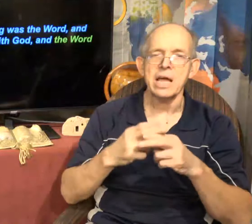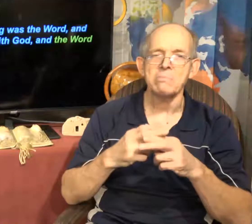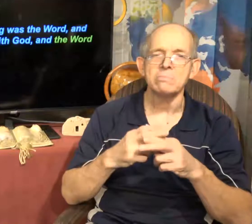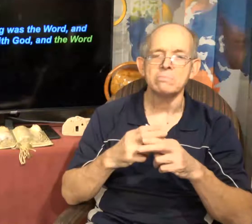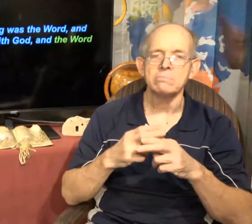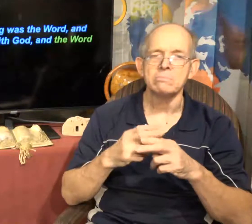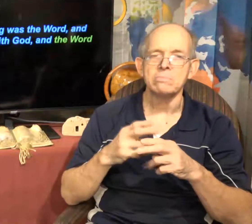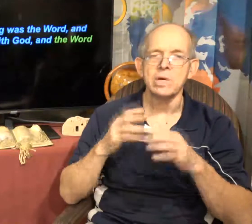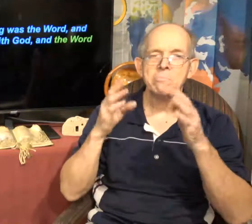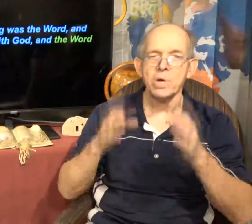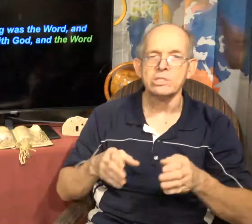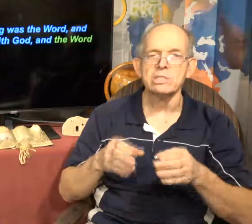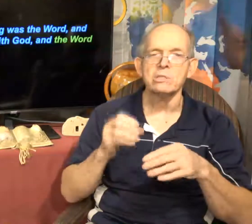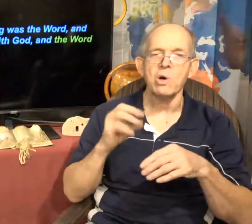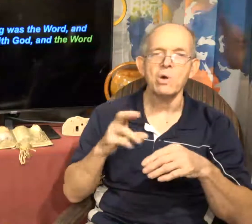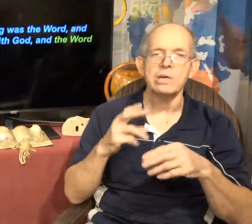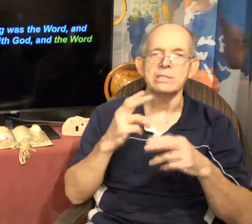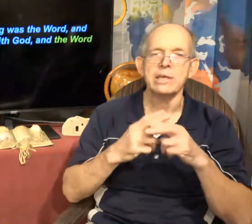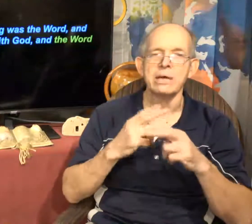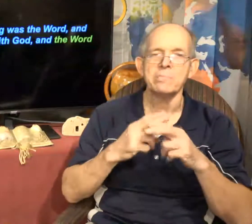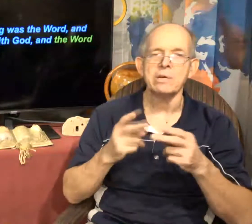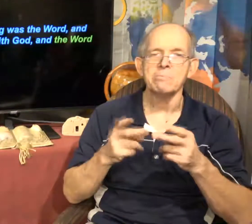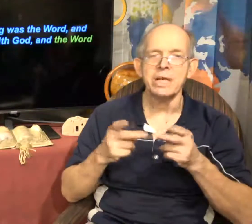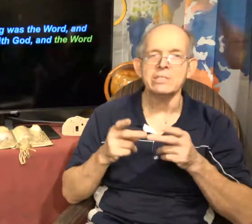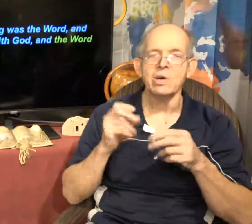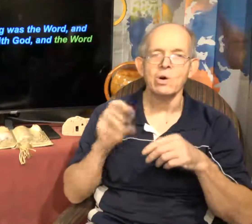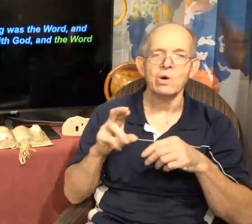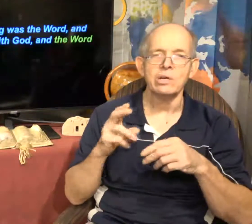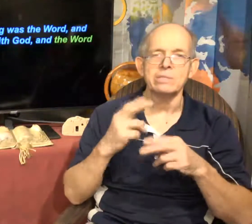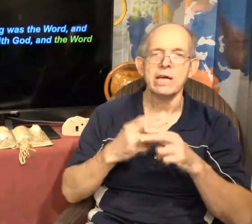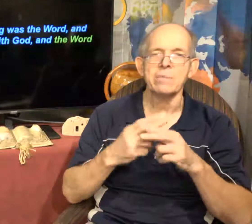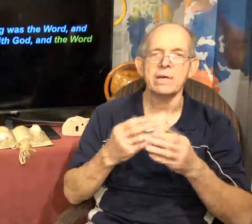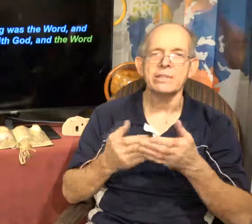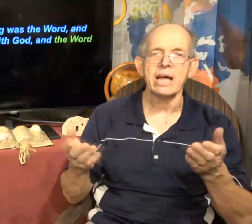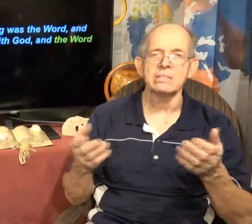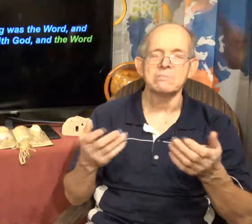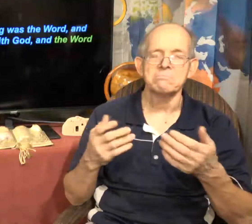name. Person or name. Place or name. Thing.